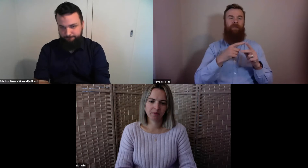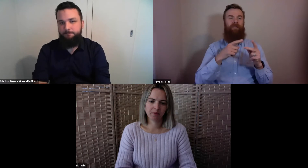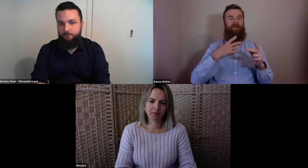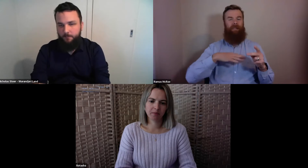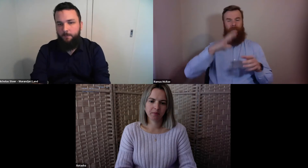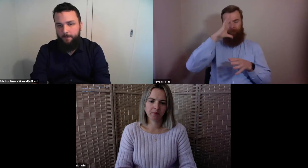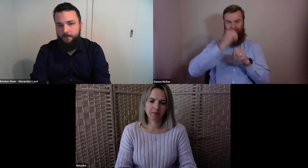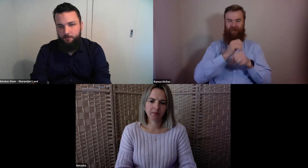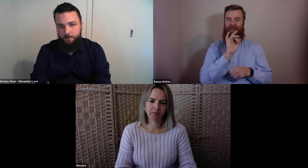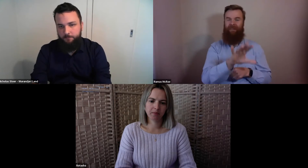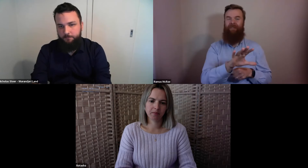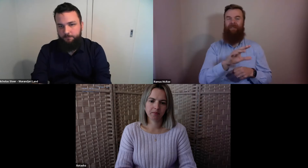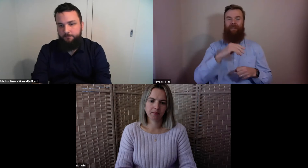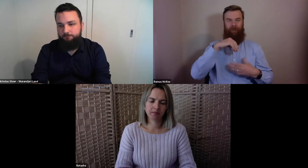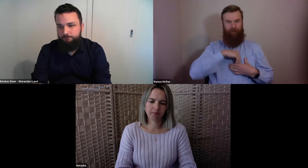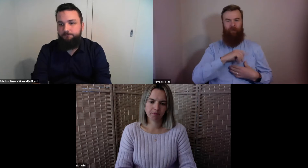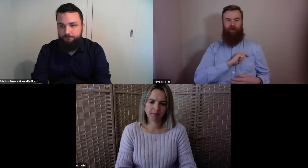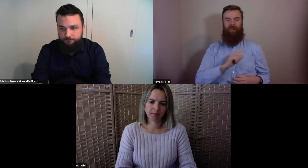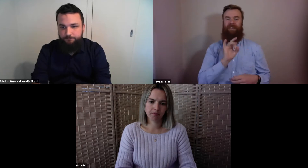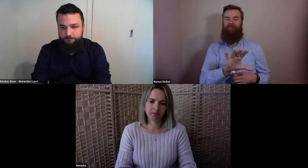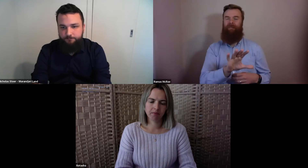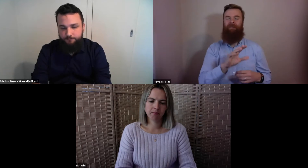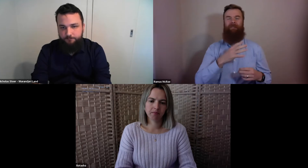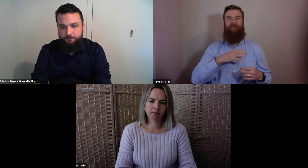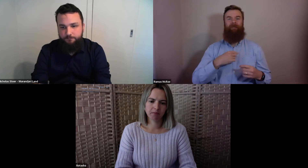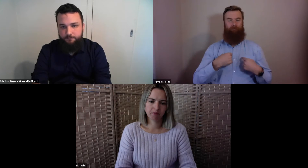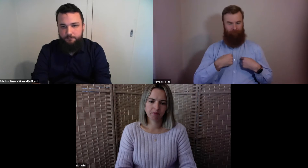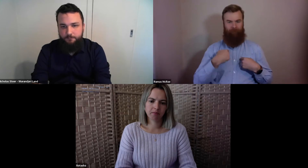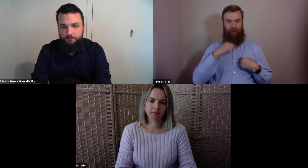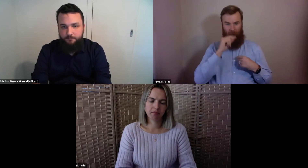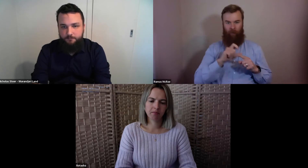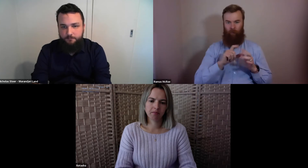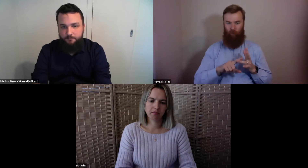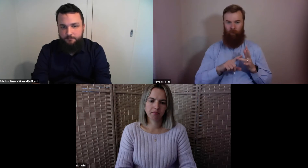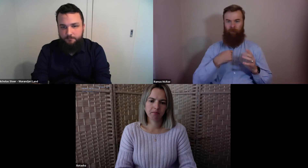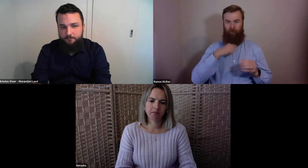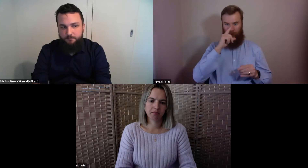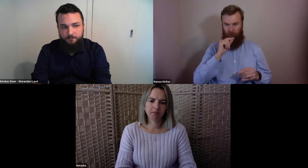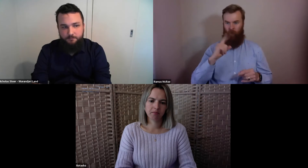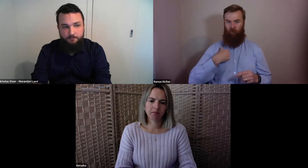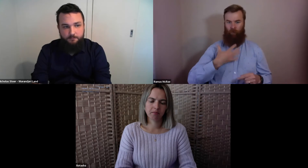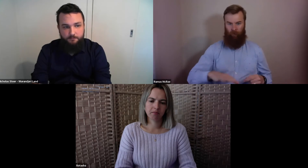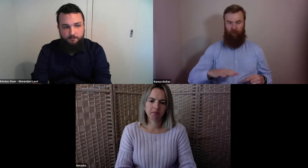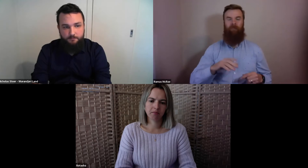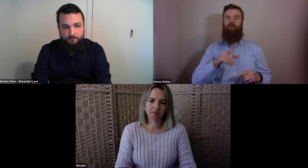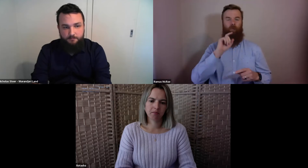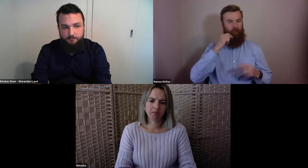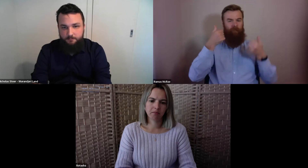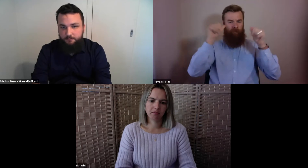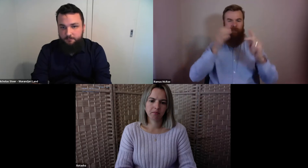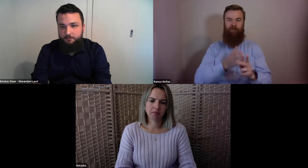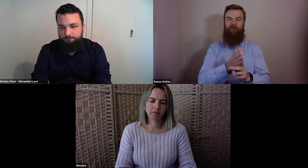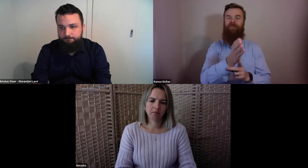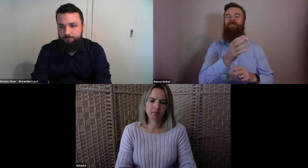It's about motivation, being motivated, being passionate. It's about having a good attitude, a can-do